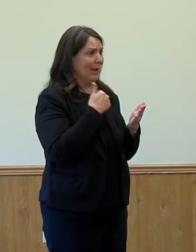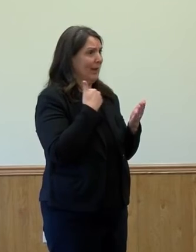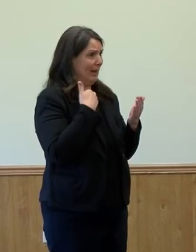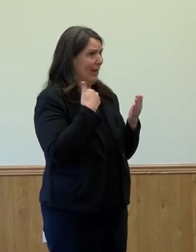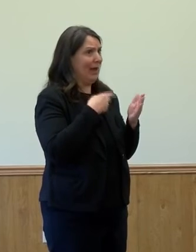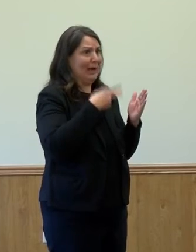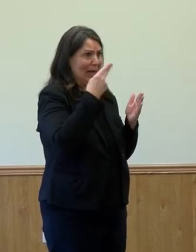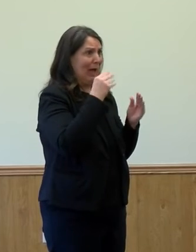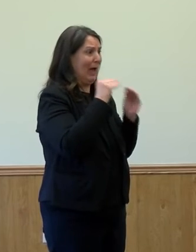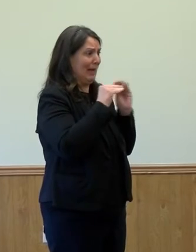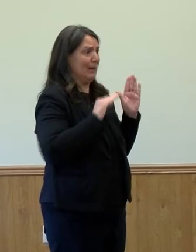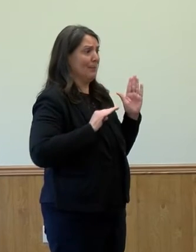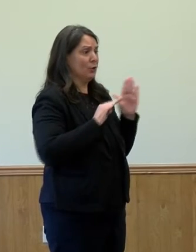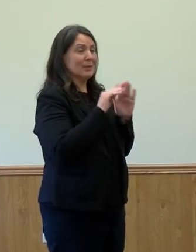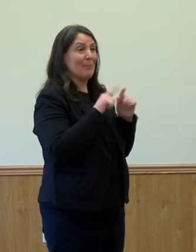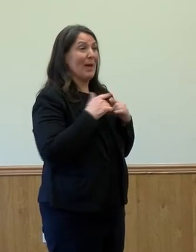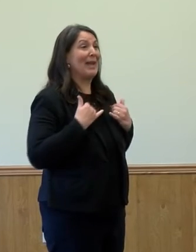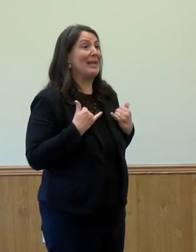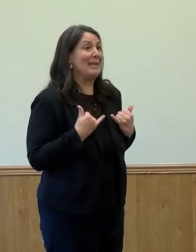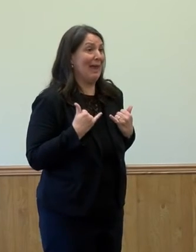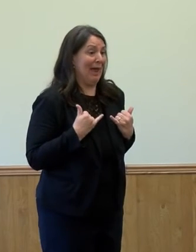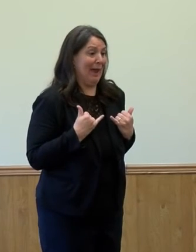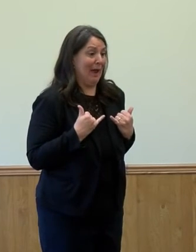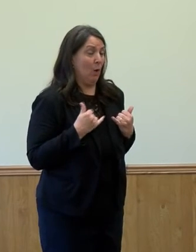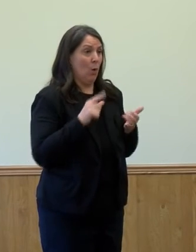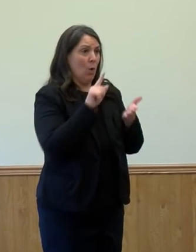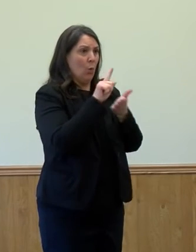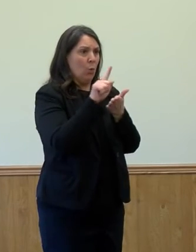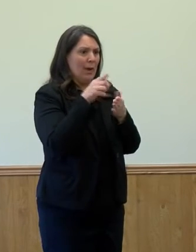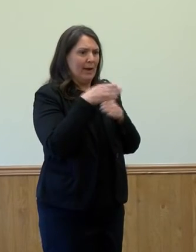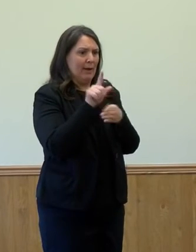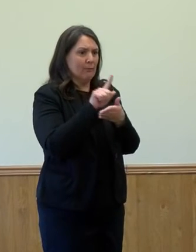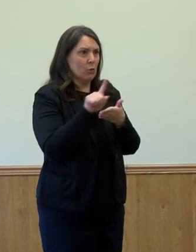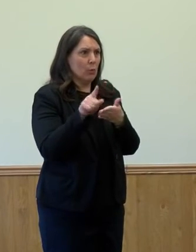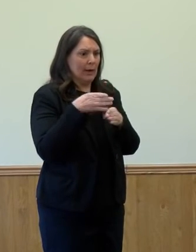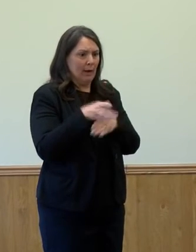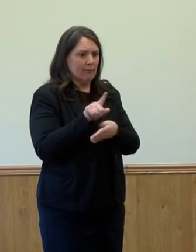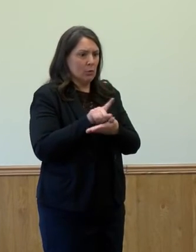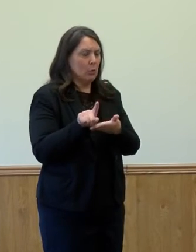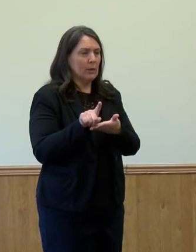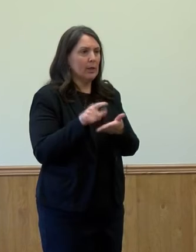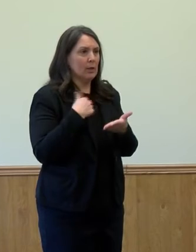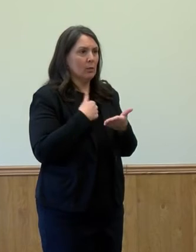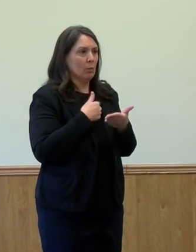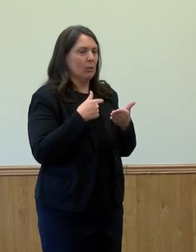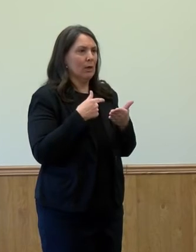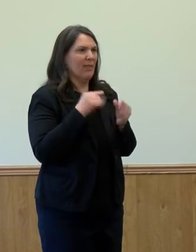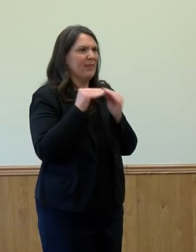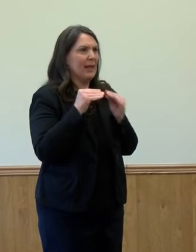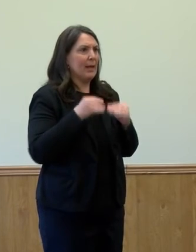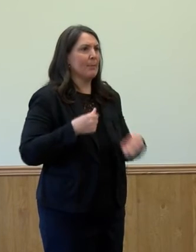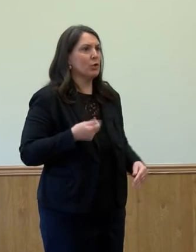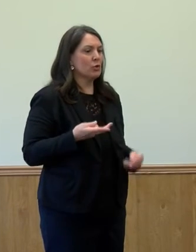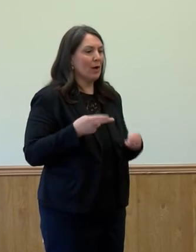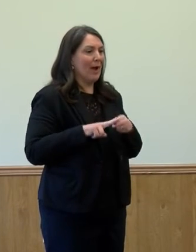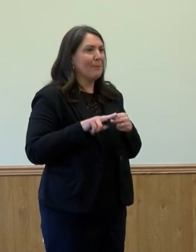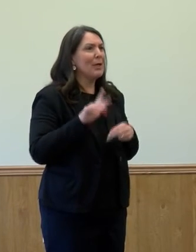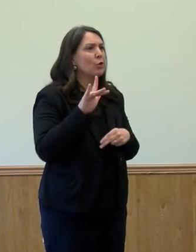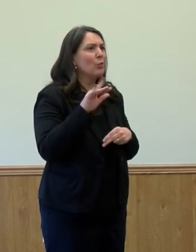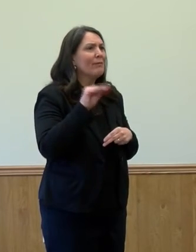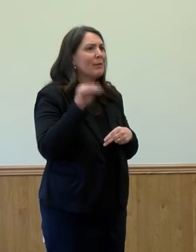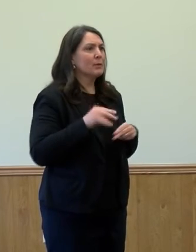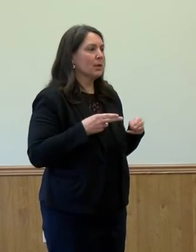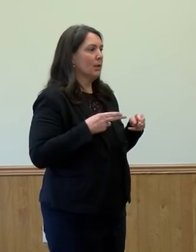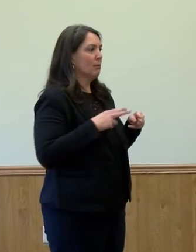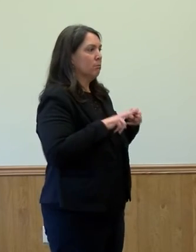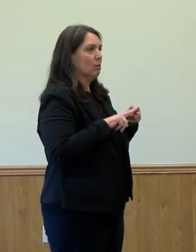to give perspective just right here, week after week, we're adding, we're growing by about 25% in terms of the number